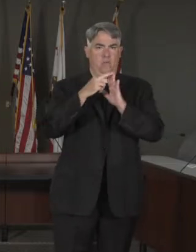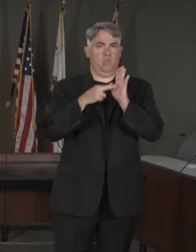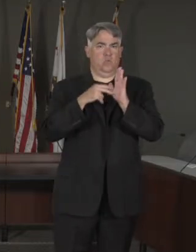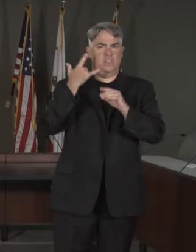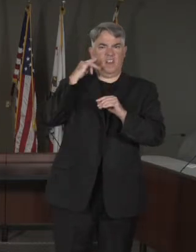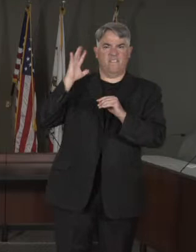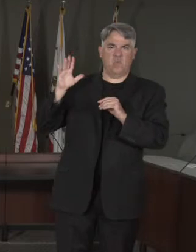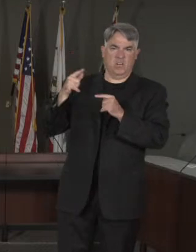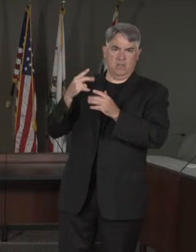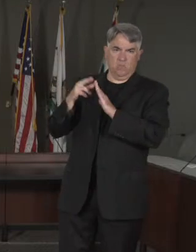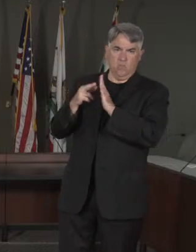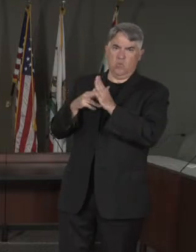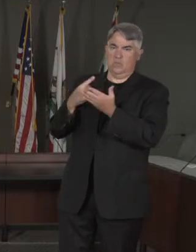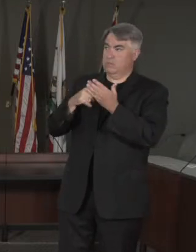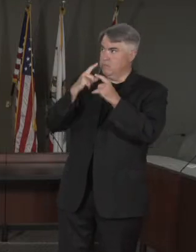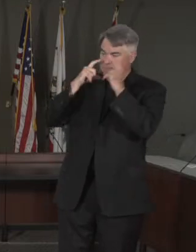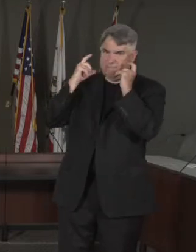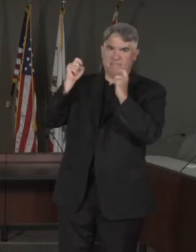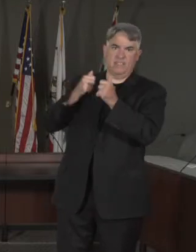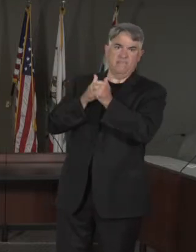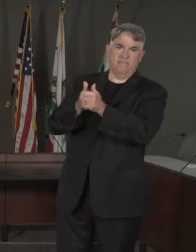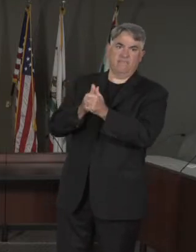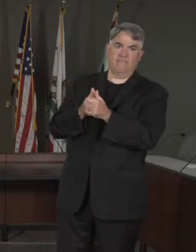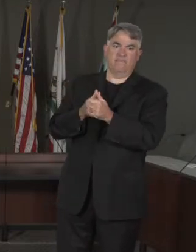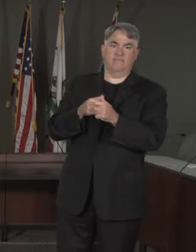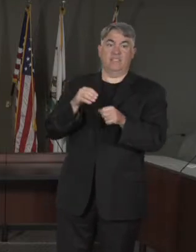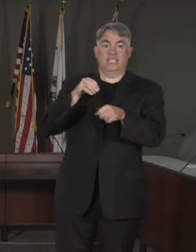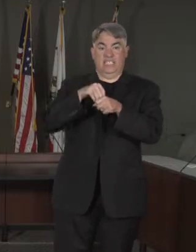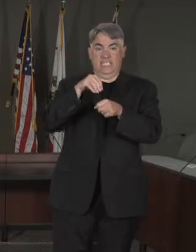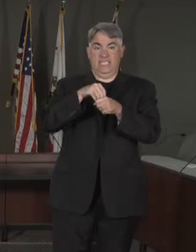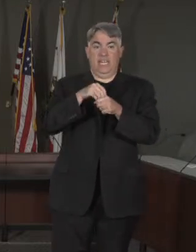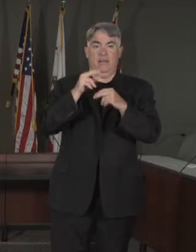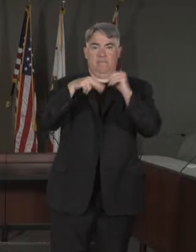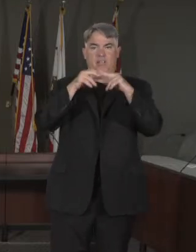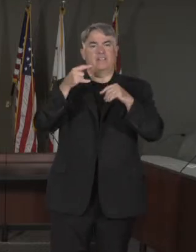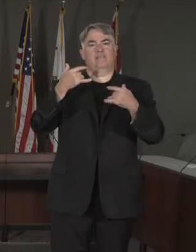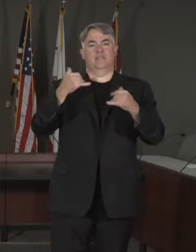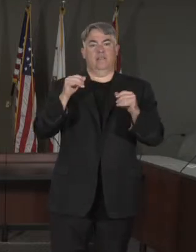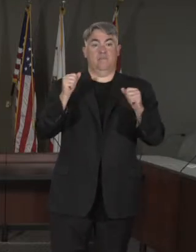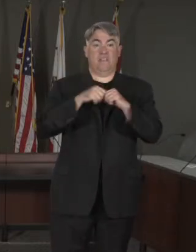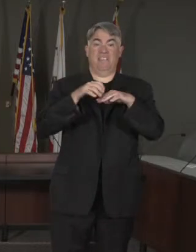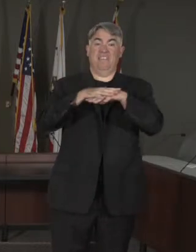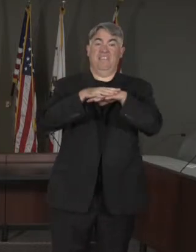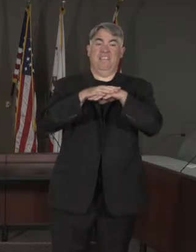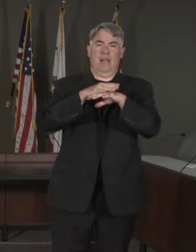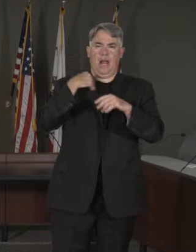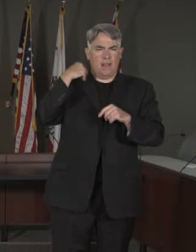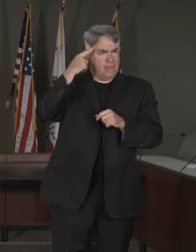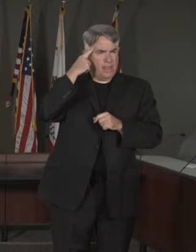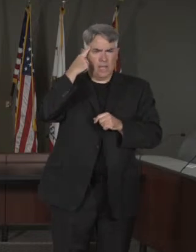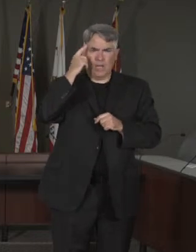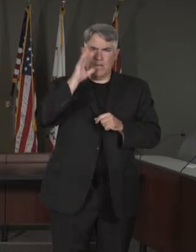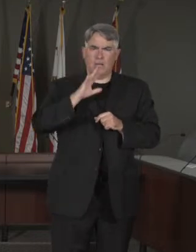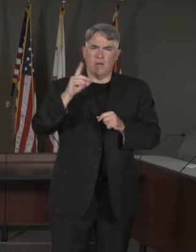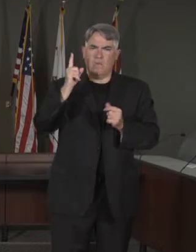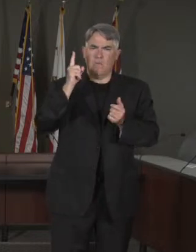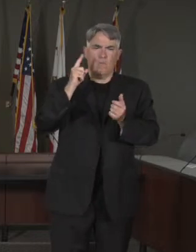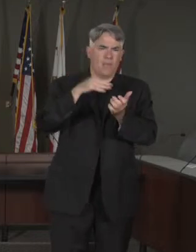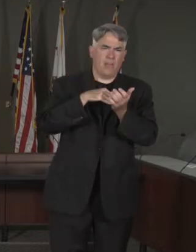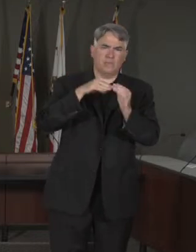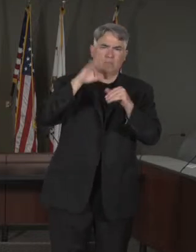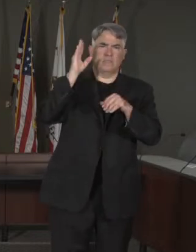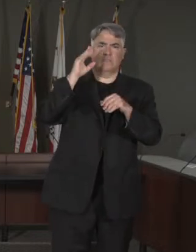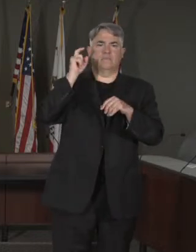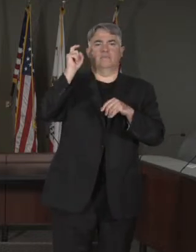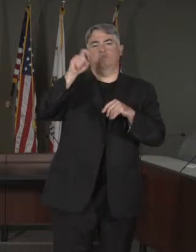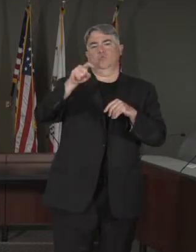masks indoors with mega events, more than 5,000 or more, and outdoor